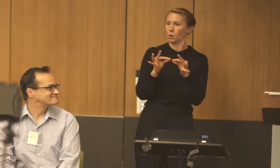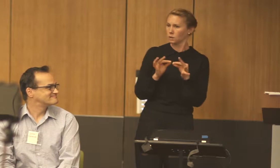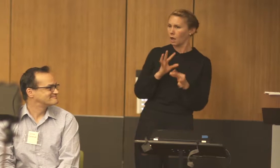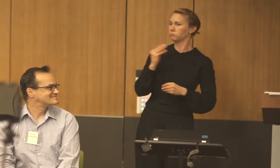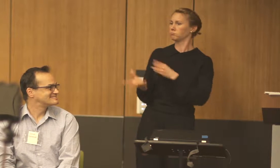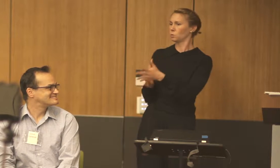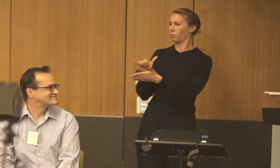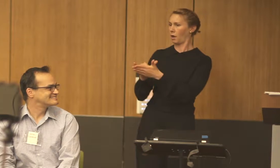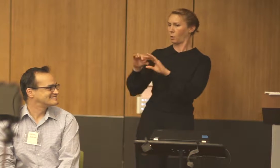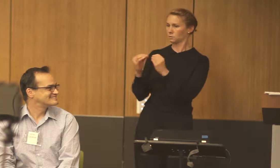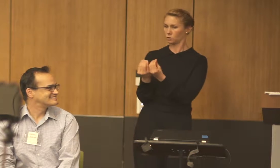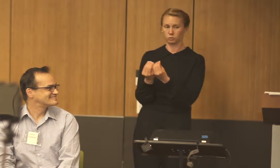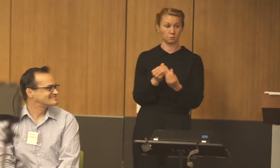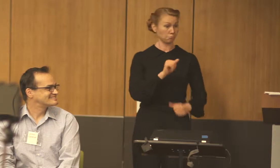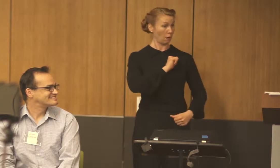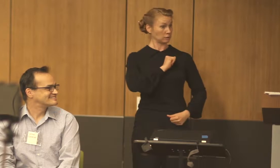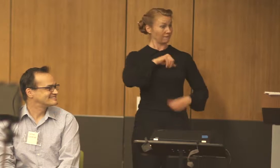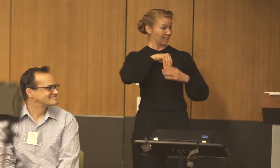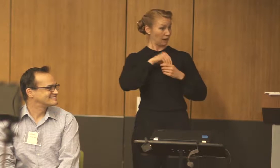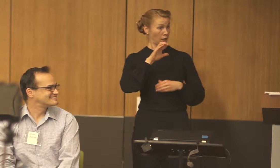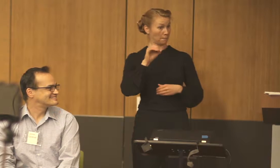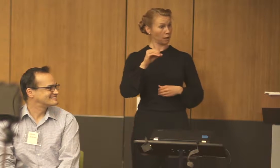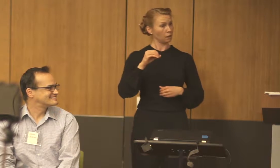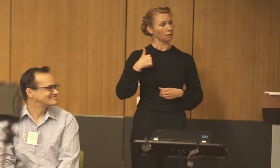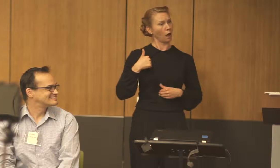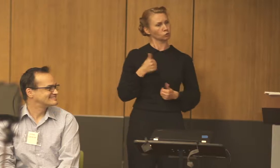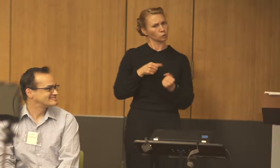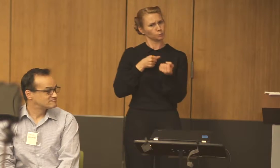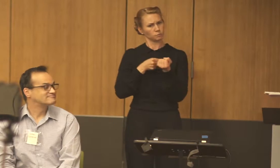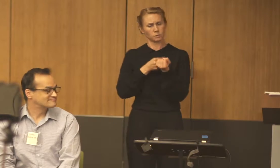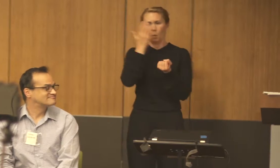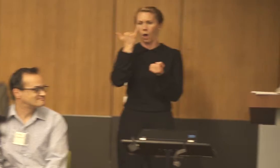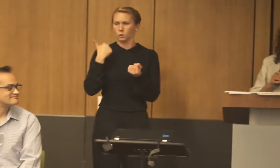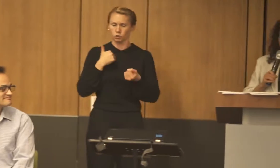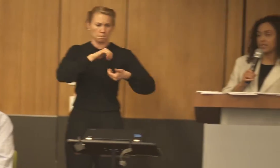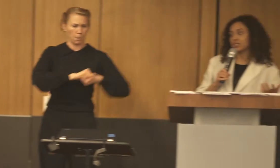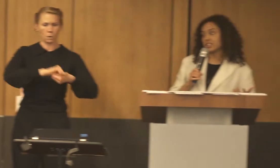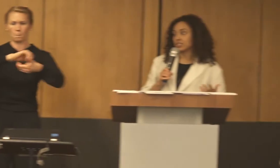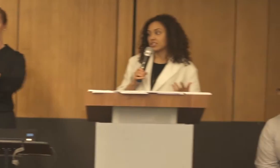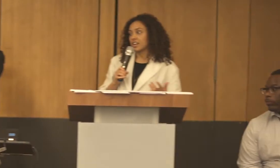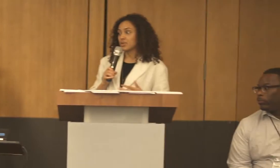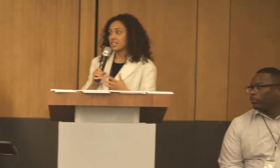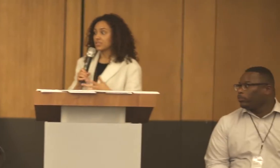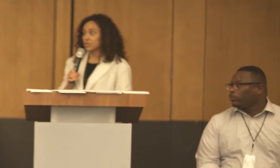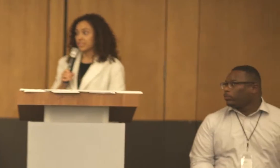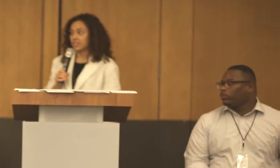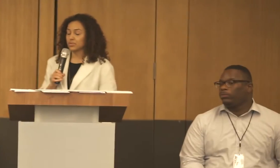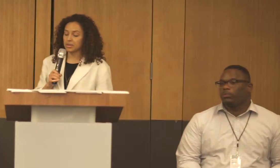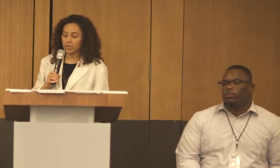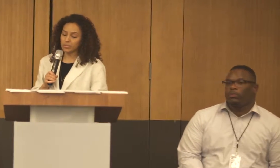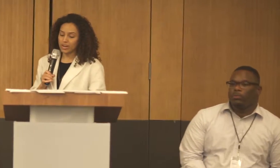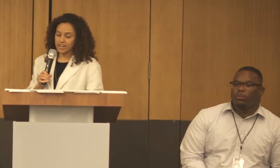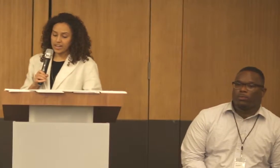that I've made as someone internally at a company as to why we should work with different partners on the diversity and inclusion side. So I think that's a